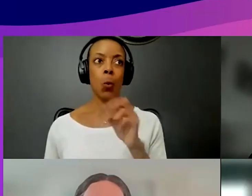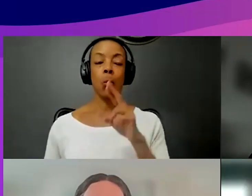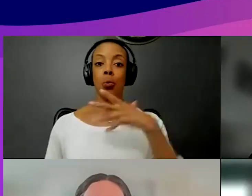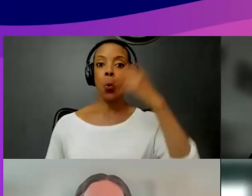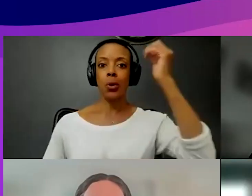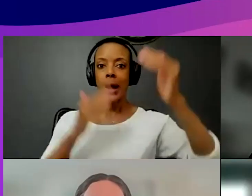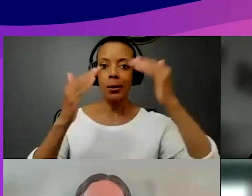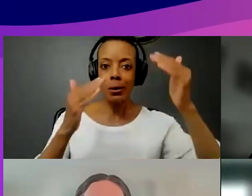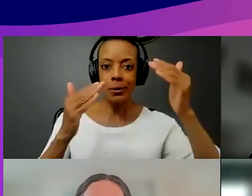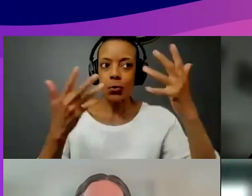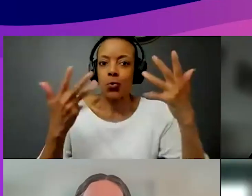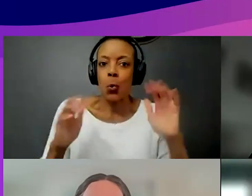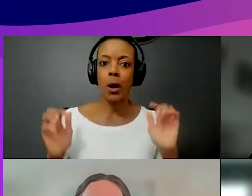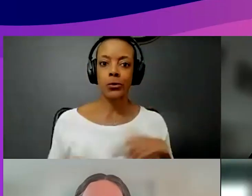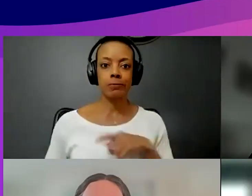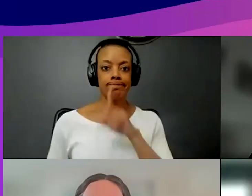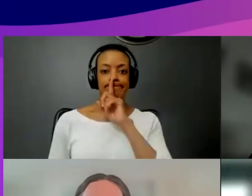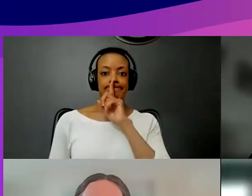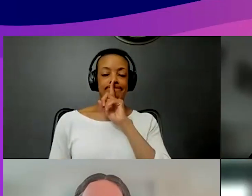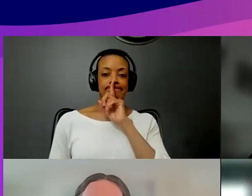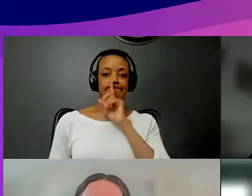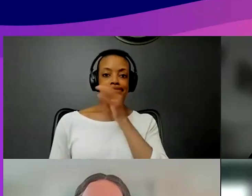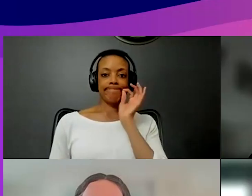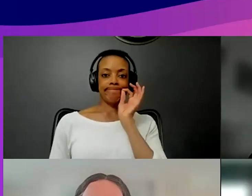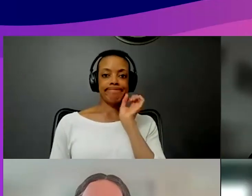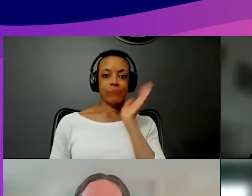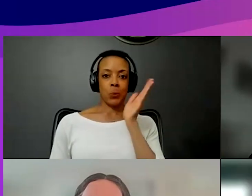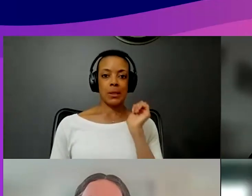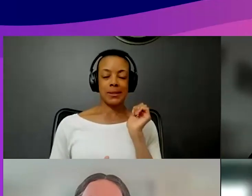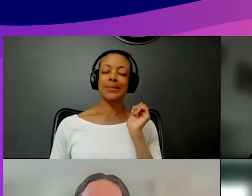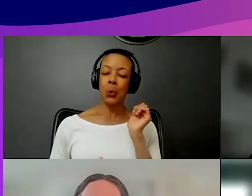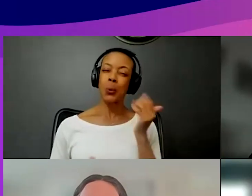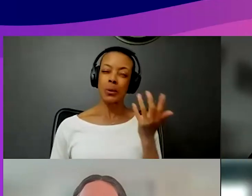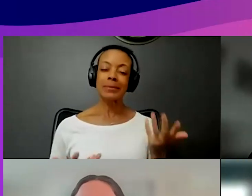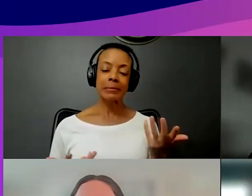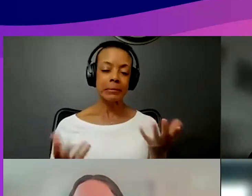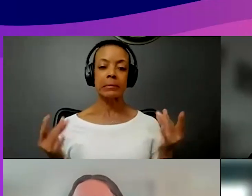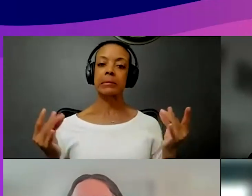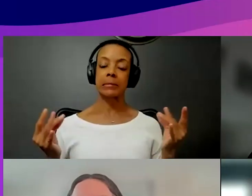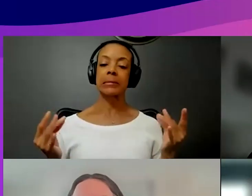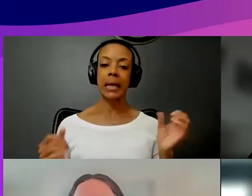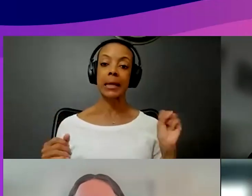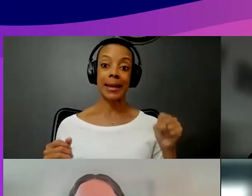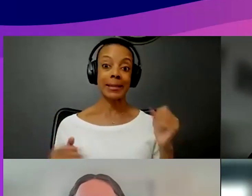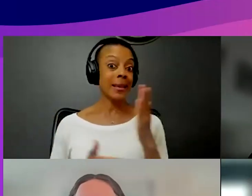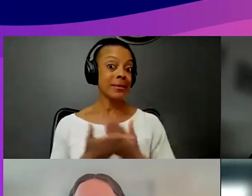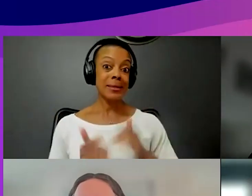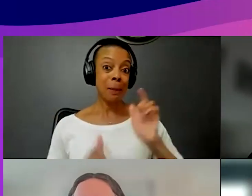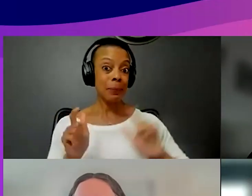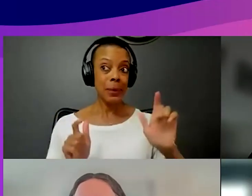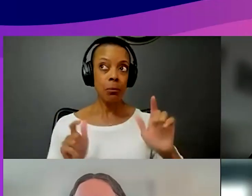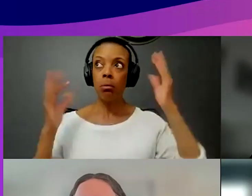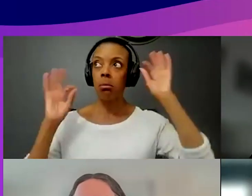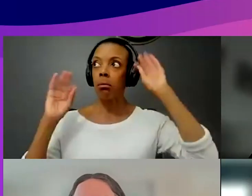is experiencing mistreatment. So yes, and a lot of people don't even know they're supposed to